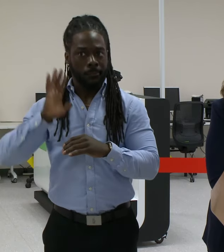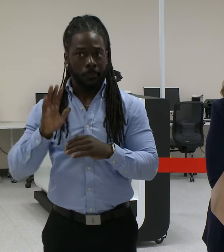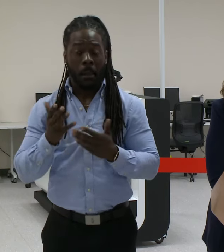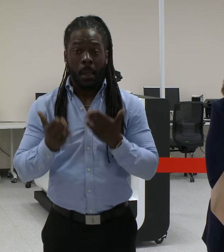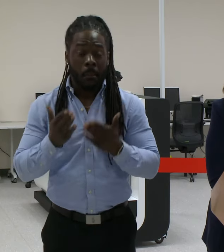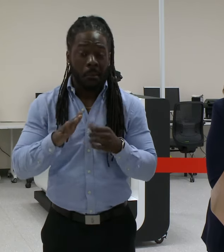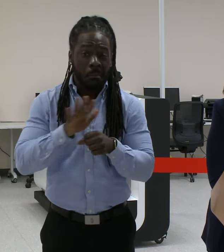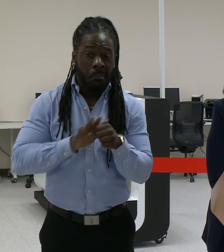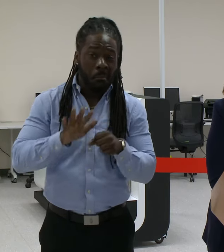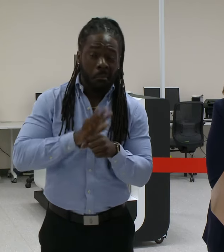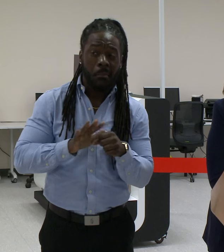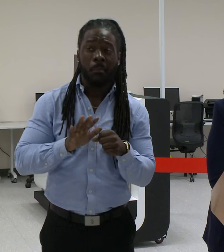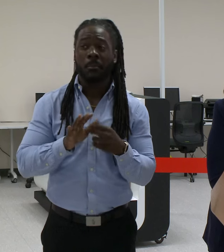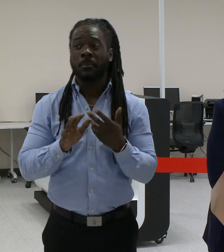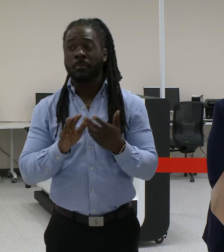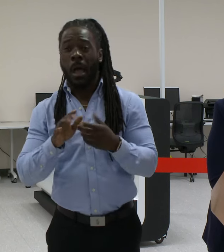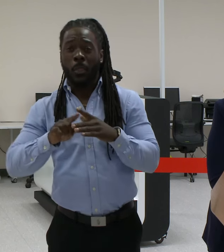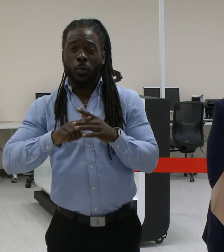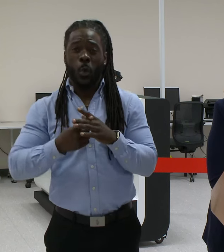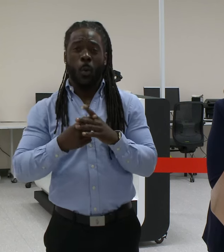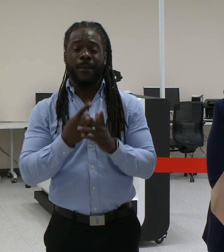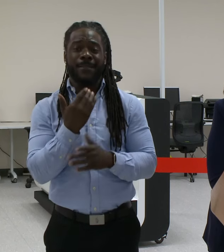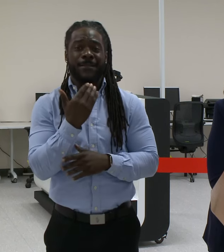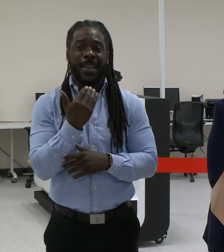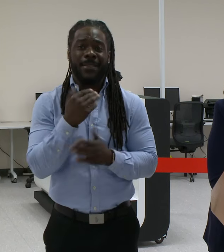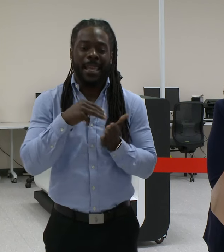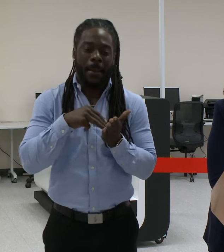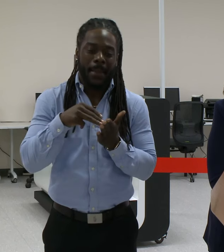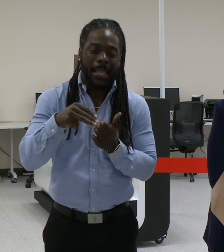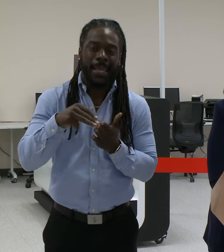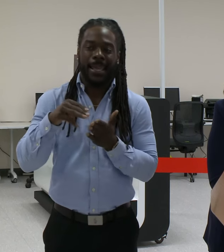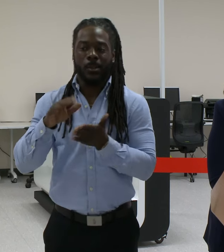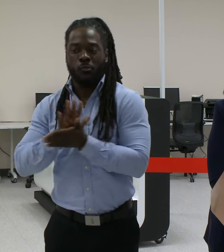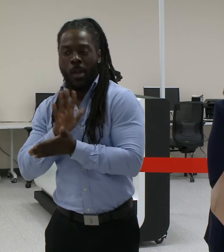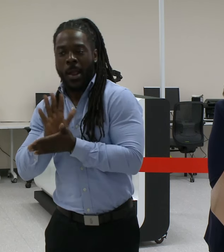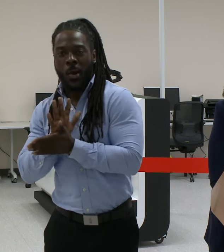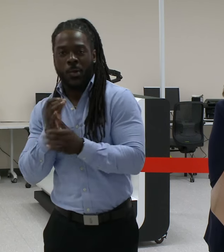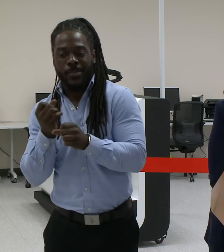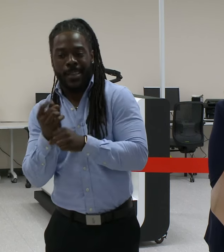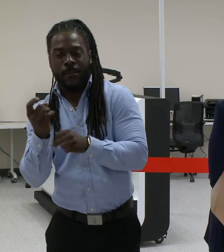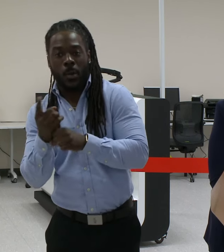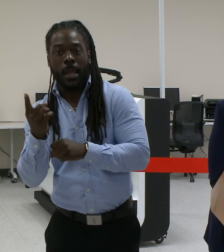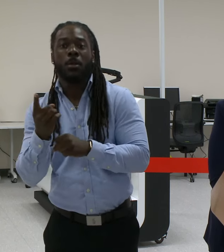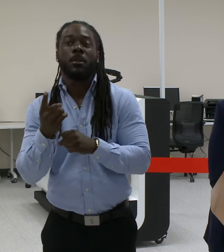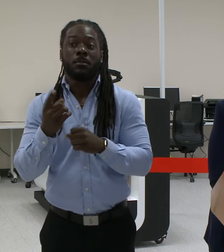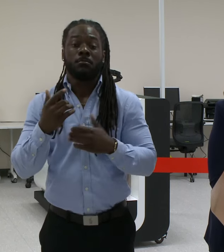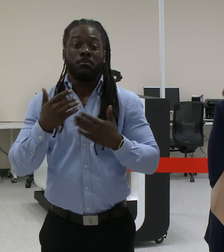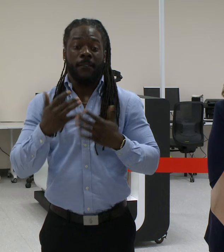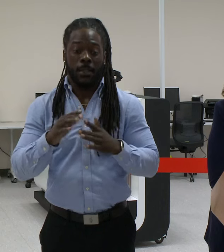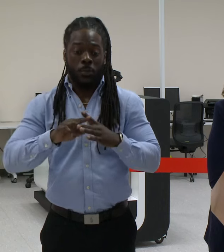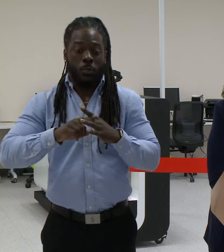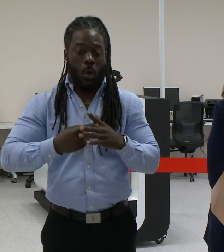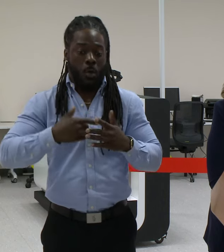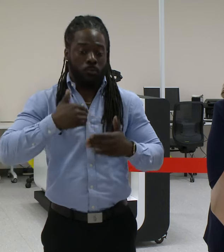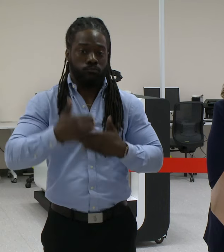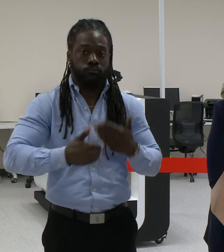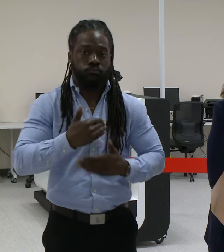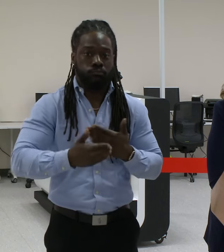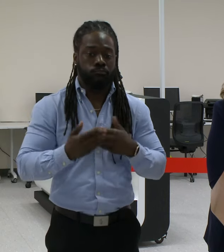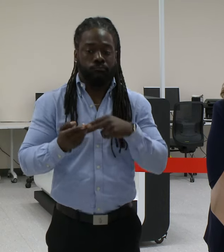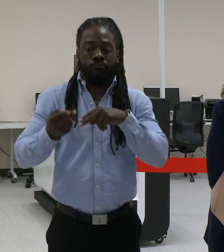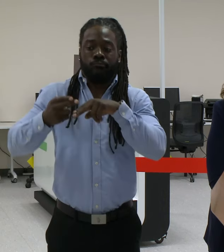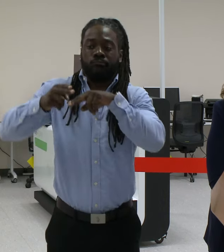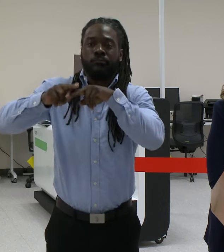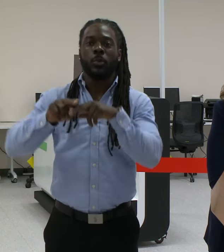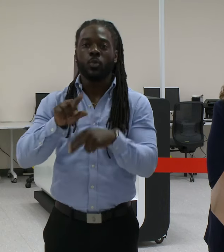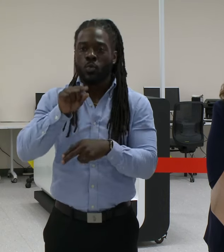of about 15 million records a year. And then once we get started, anywhere upwards to